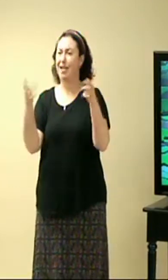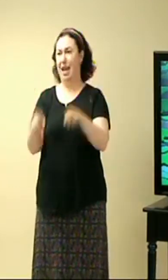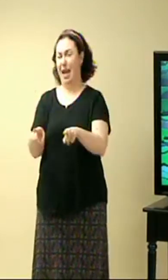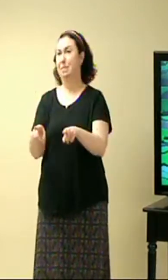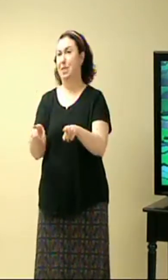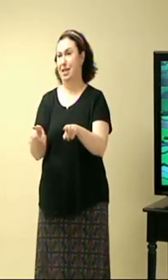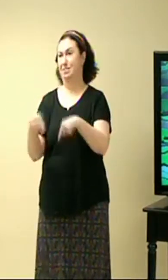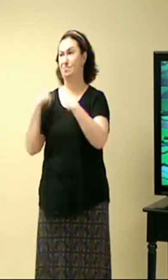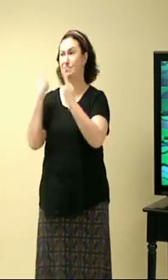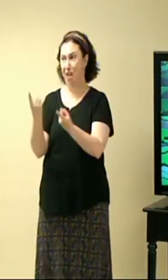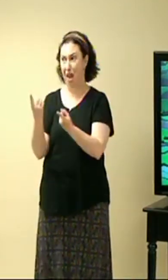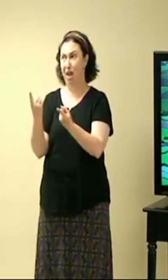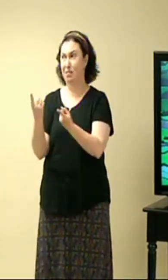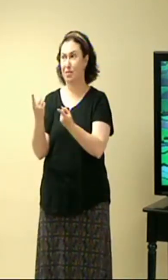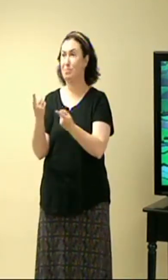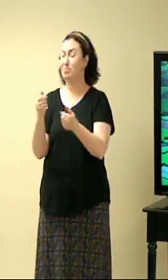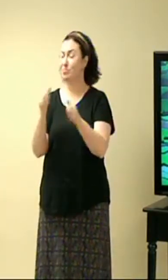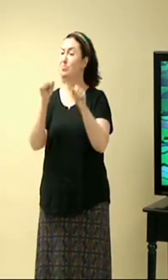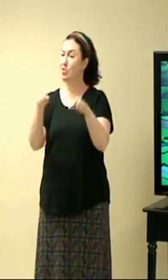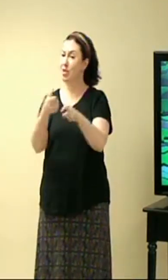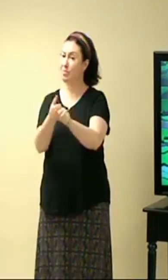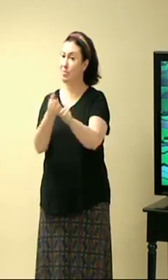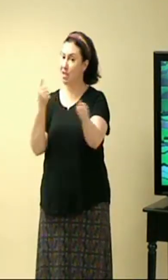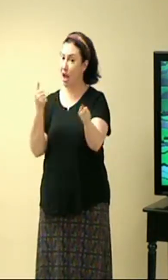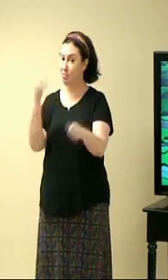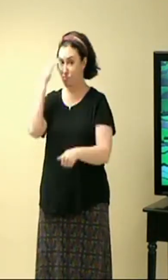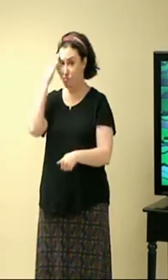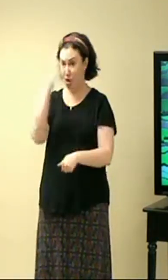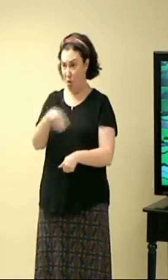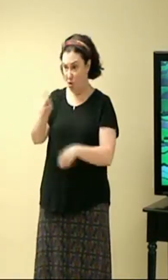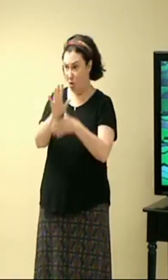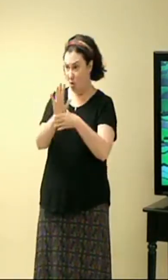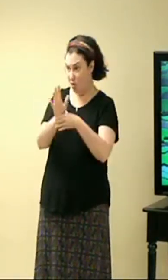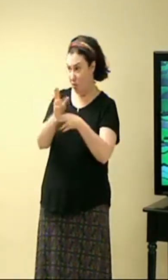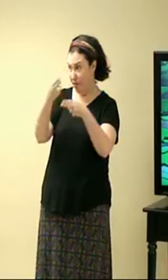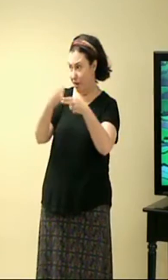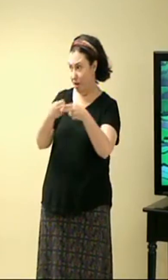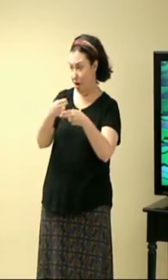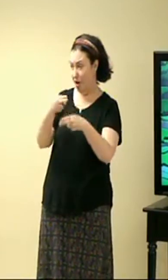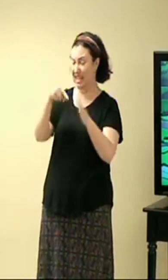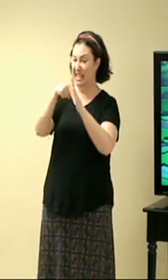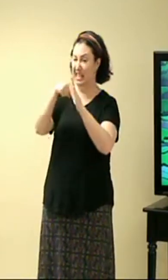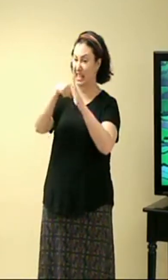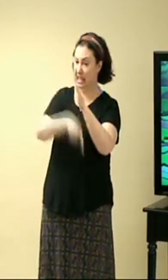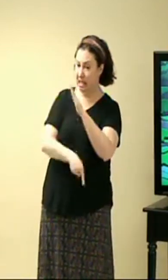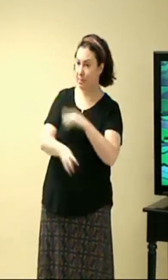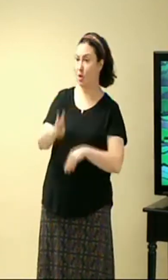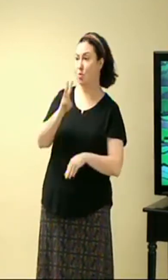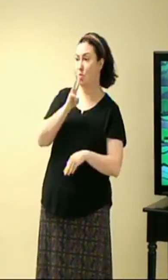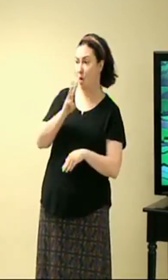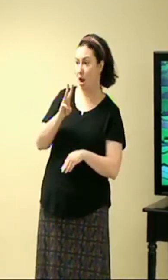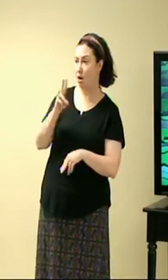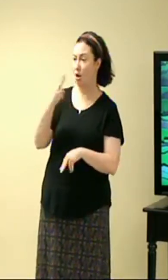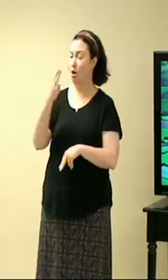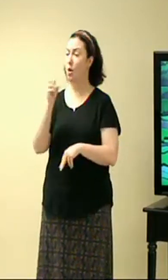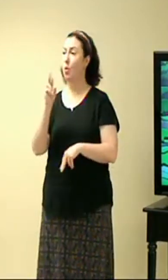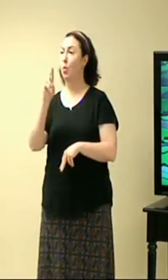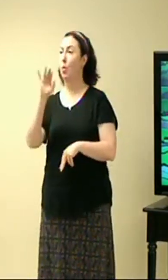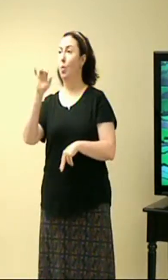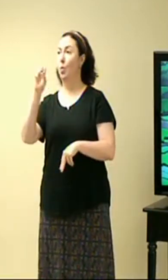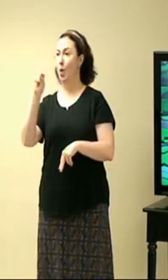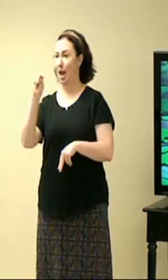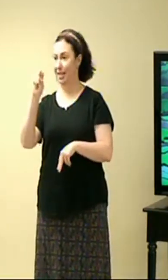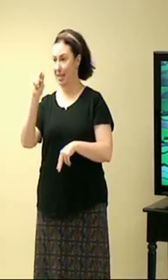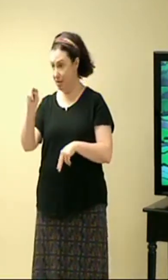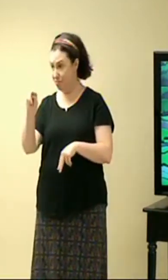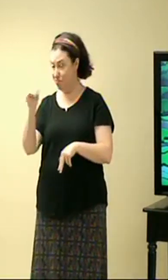movie Deepwater Horizon? It's an excellent movie. It's a movie that came out last year, 2016. If you haven't seen the movie, I